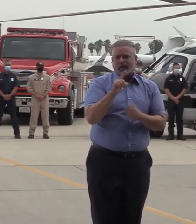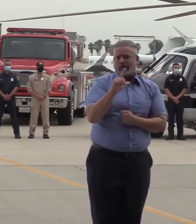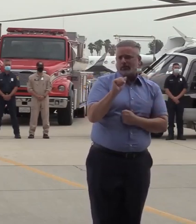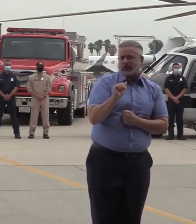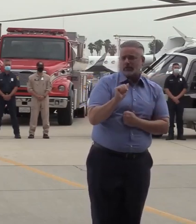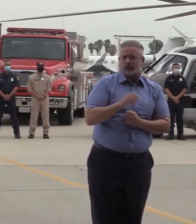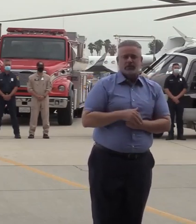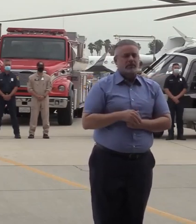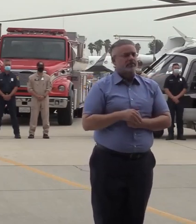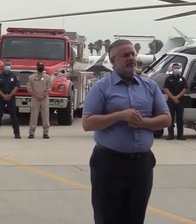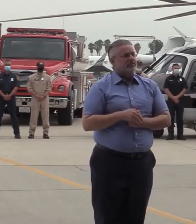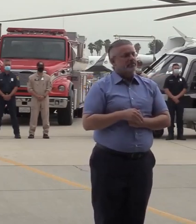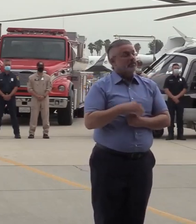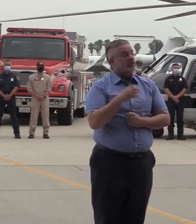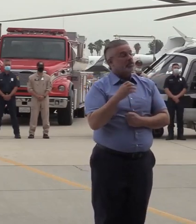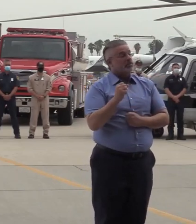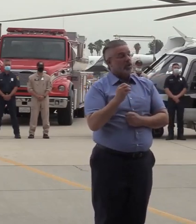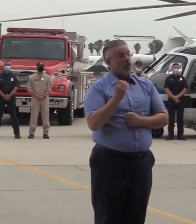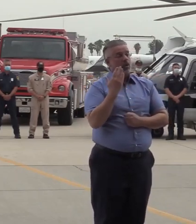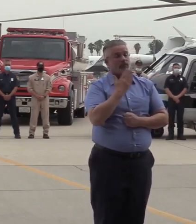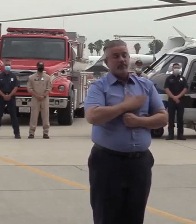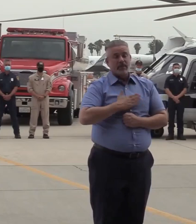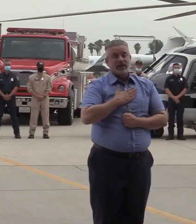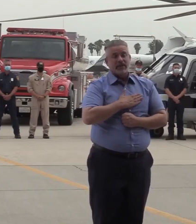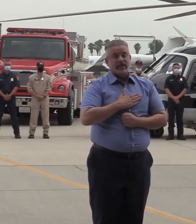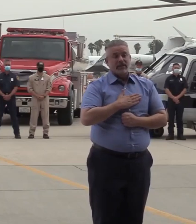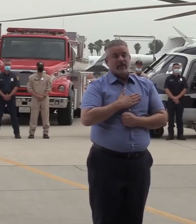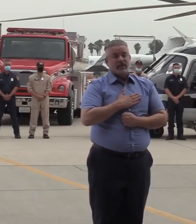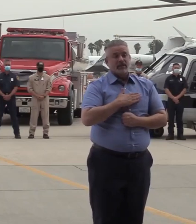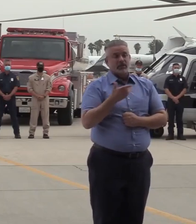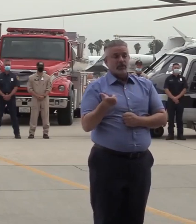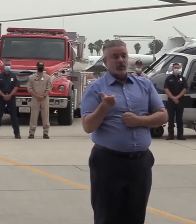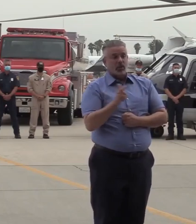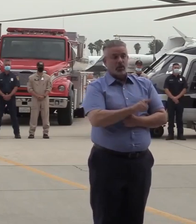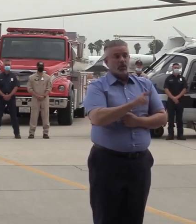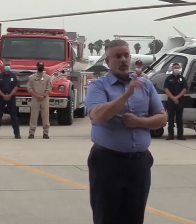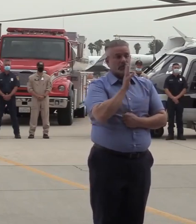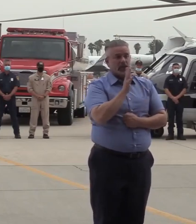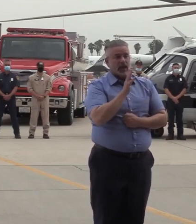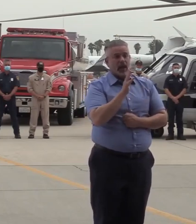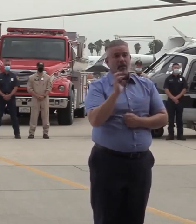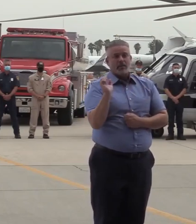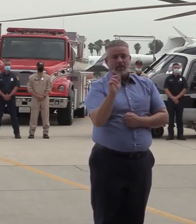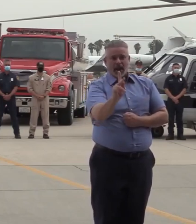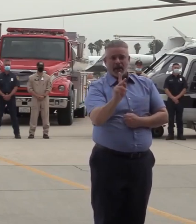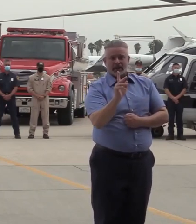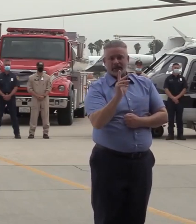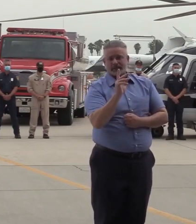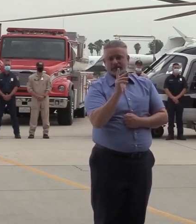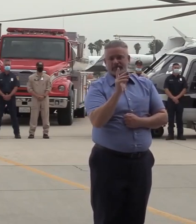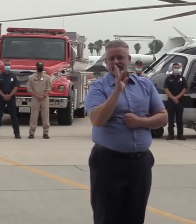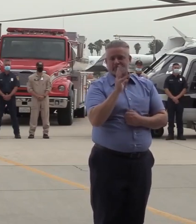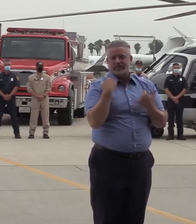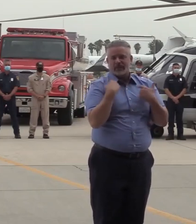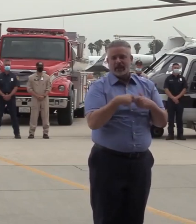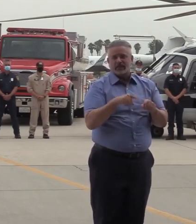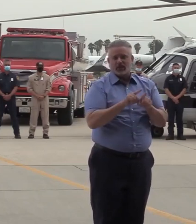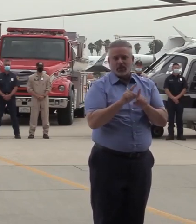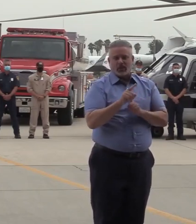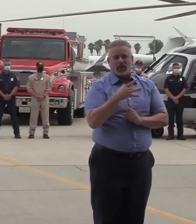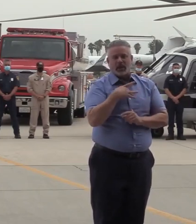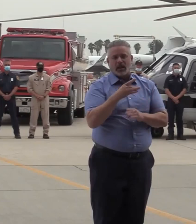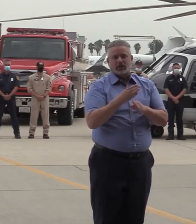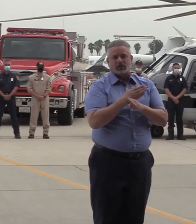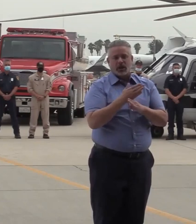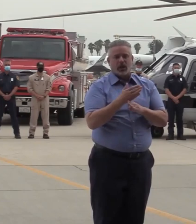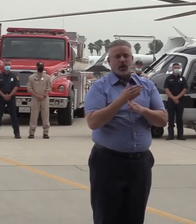Angeles. So I'm very pleased to turn this over. I know that we have some Spanish media. I'll come back in Spanish as well, but I always like to